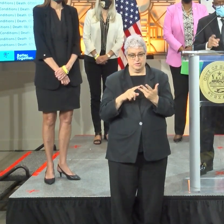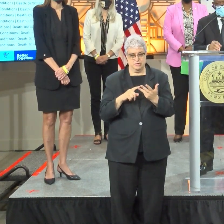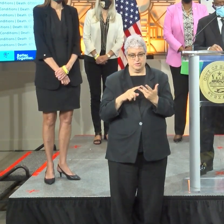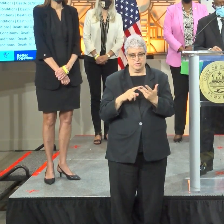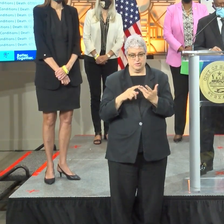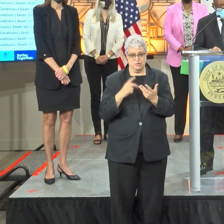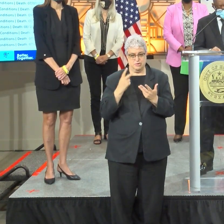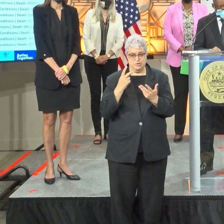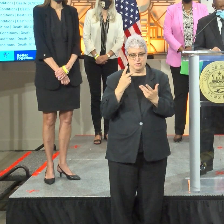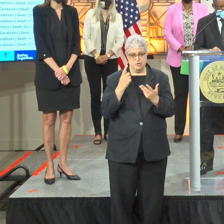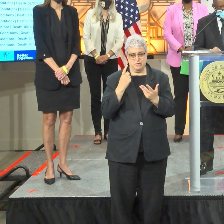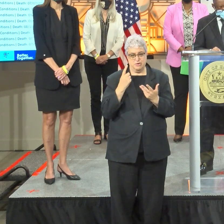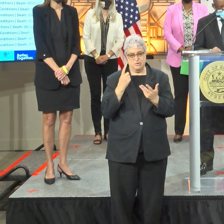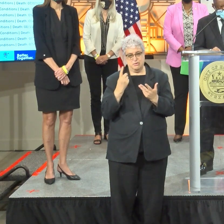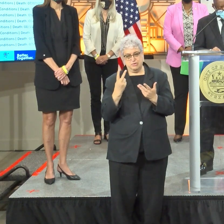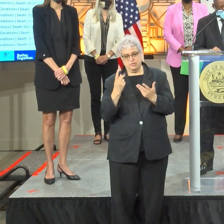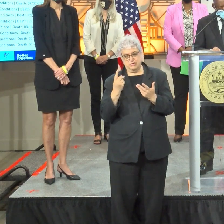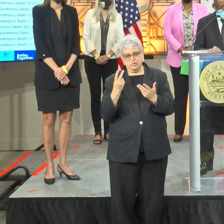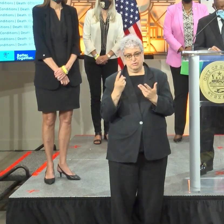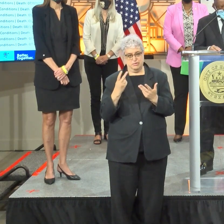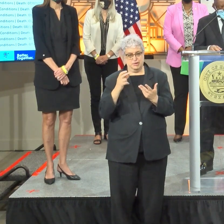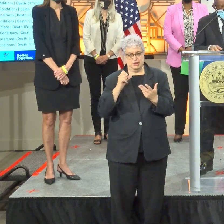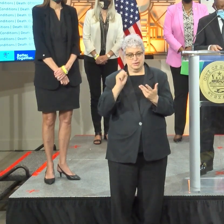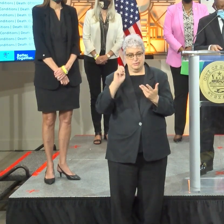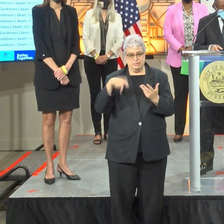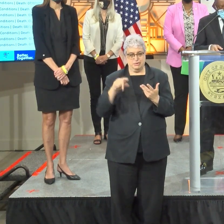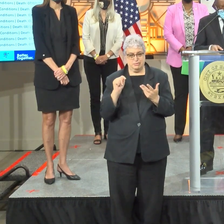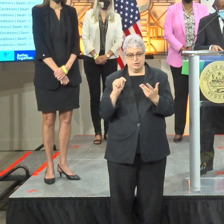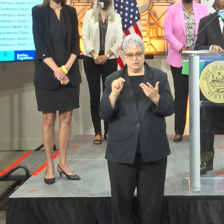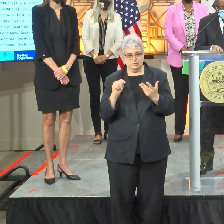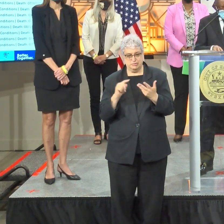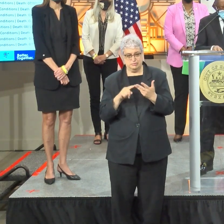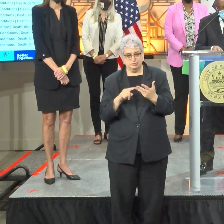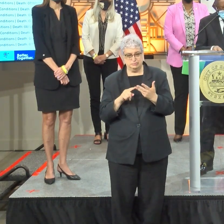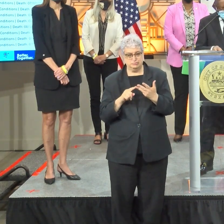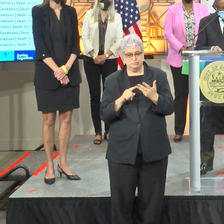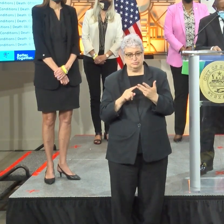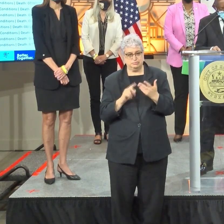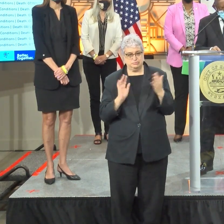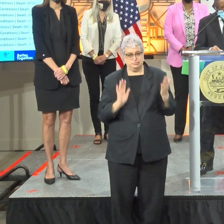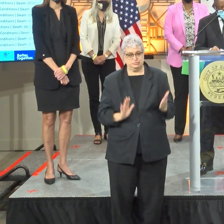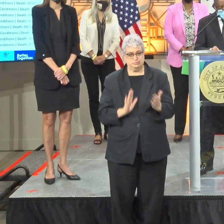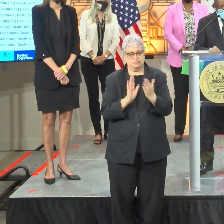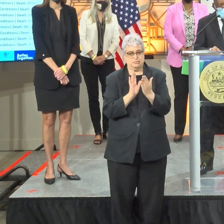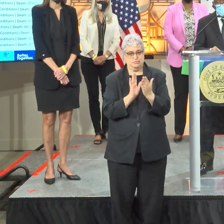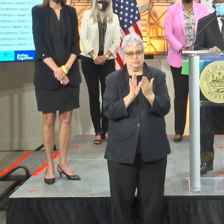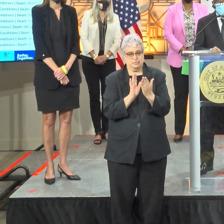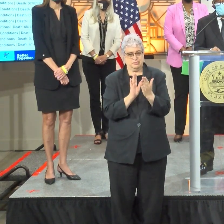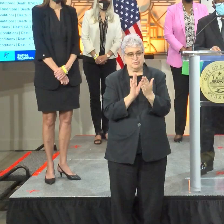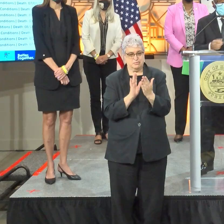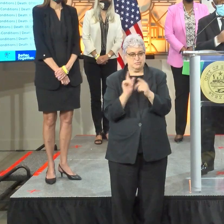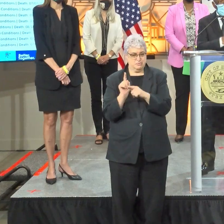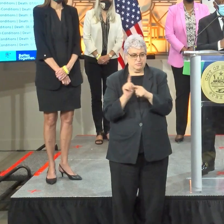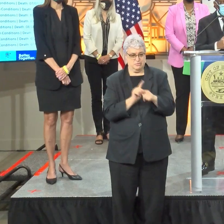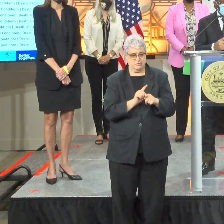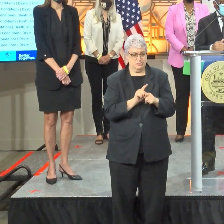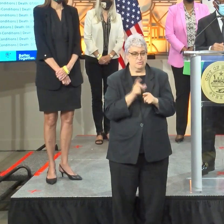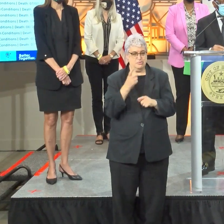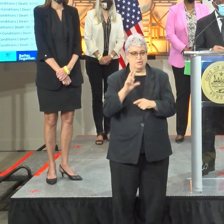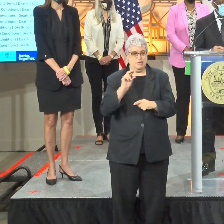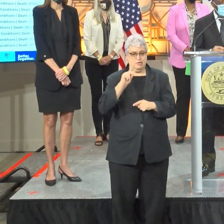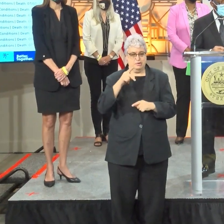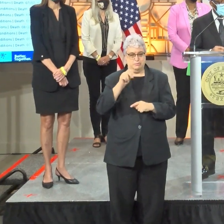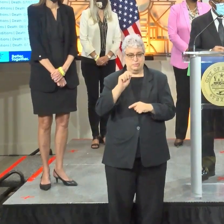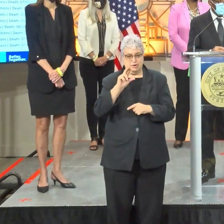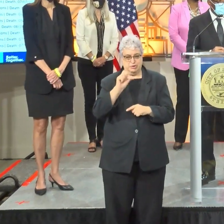only 1 coming in the month of September. Today we are going to address also, and then Dr. Purse will